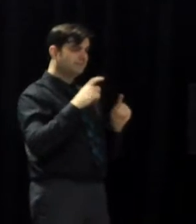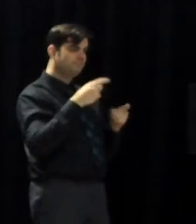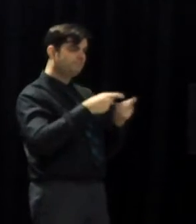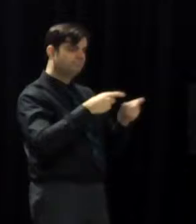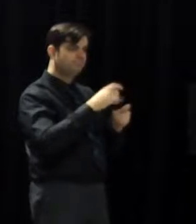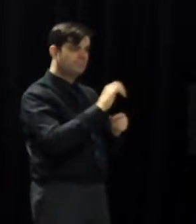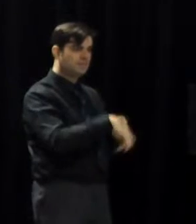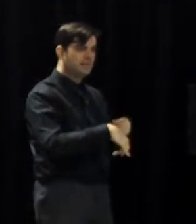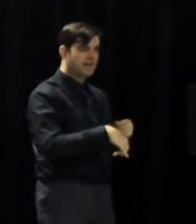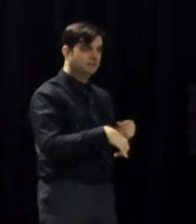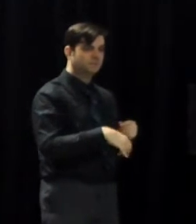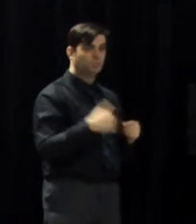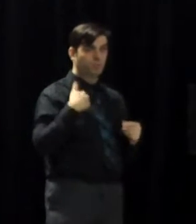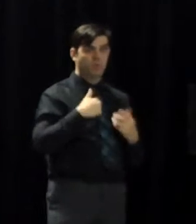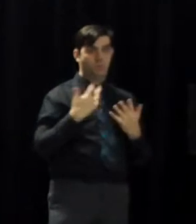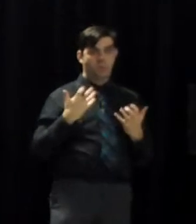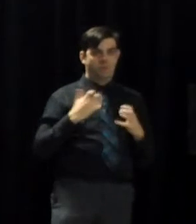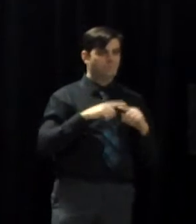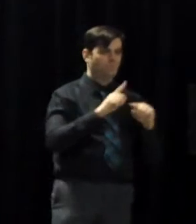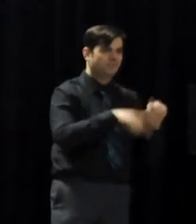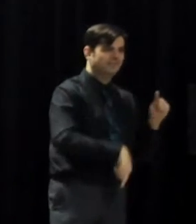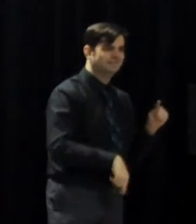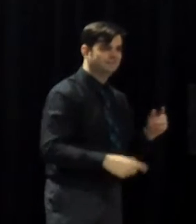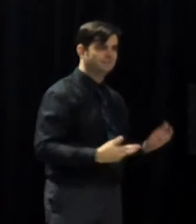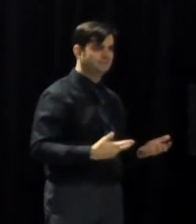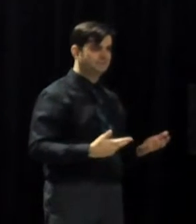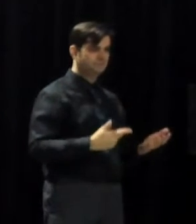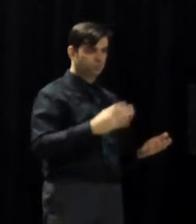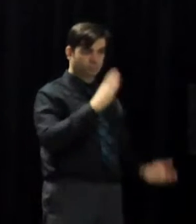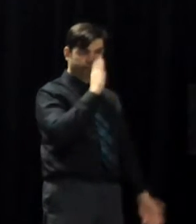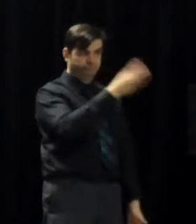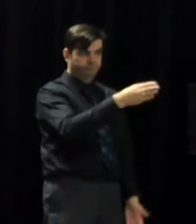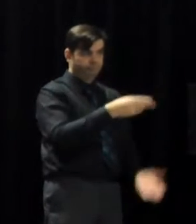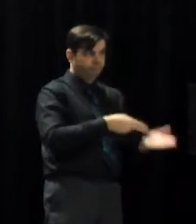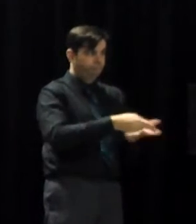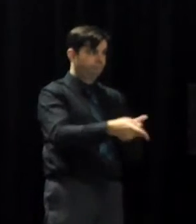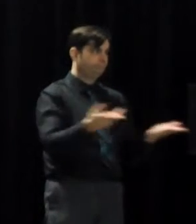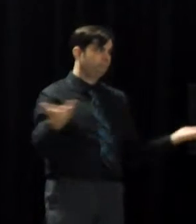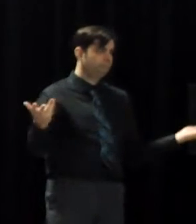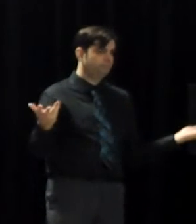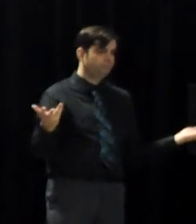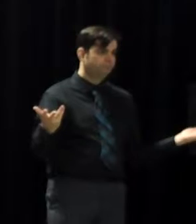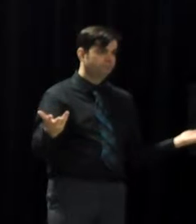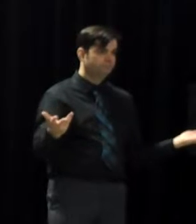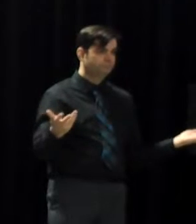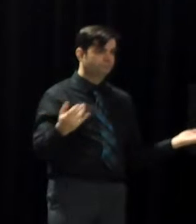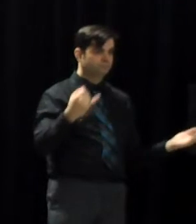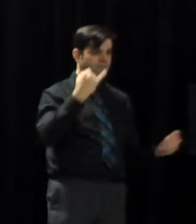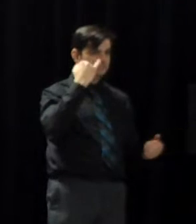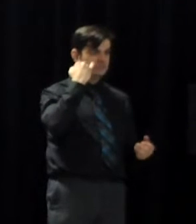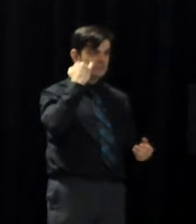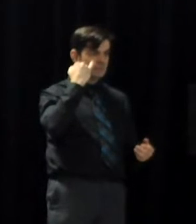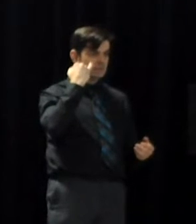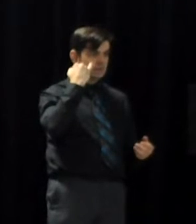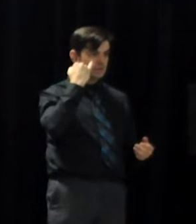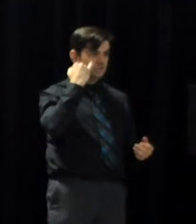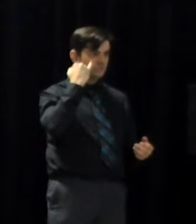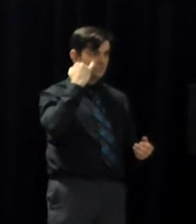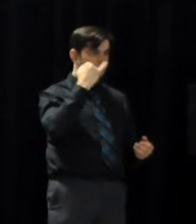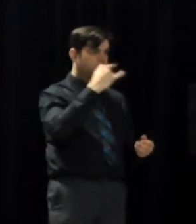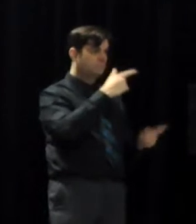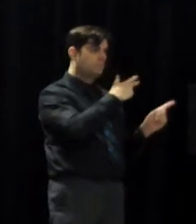to. And I'm being honest with people. So the zones won't change if we get to the point where our hospitals are